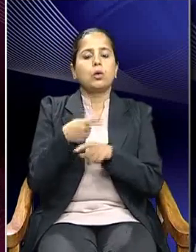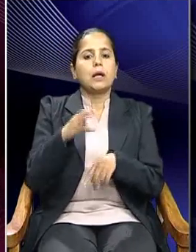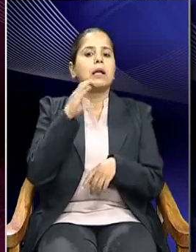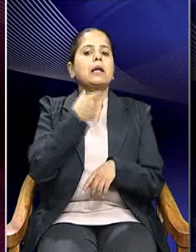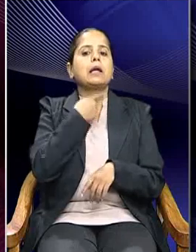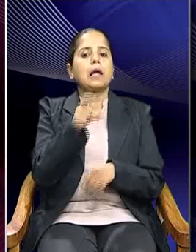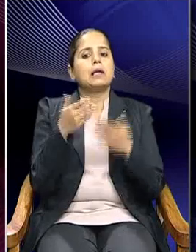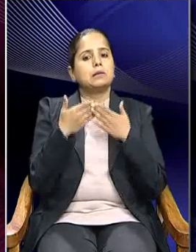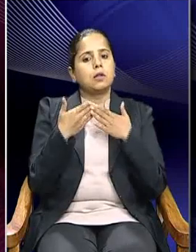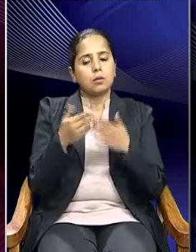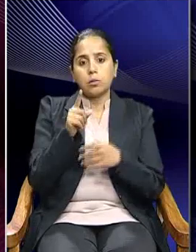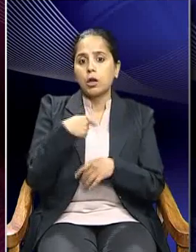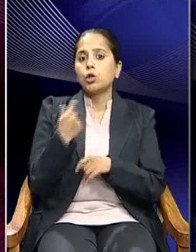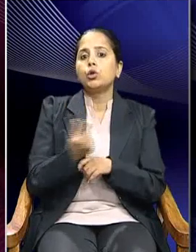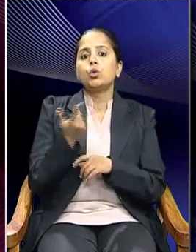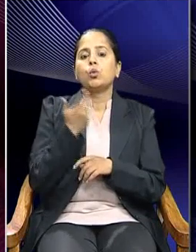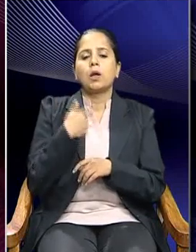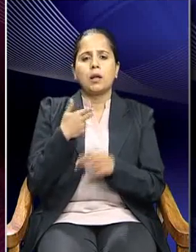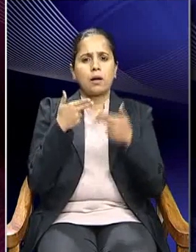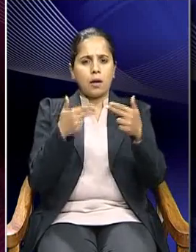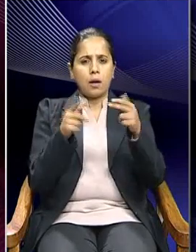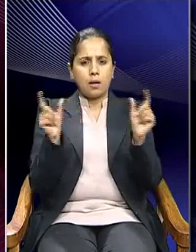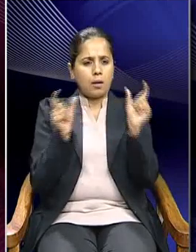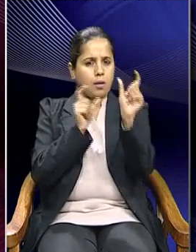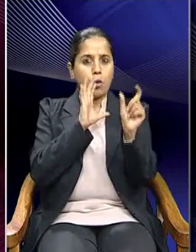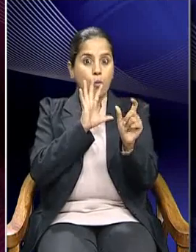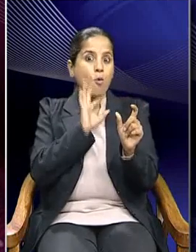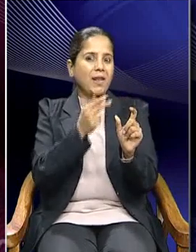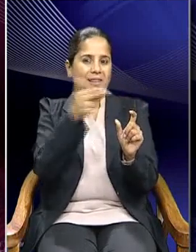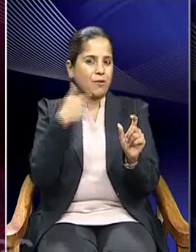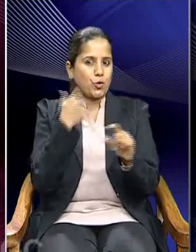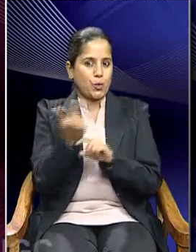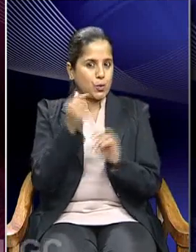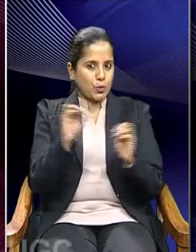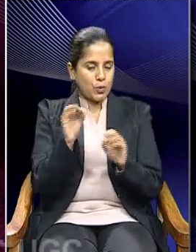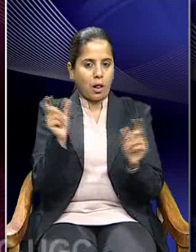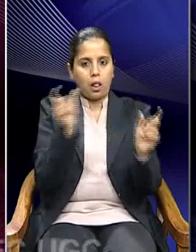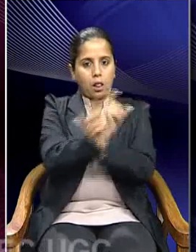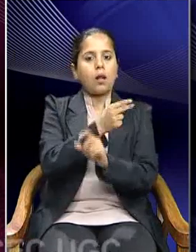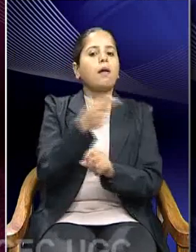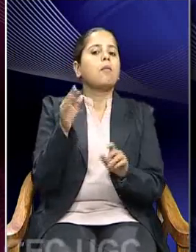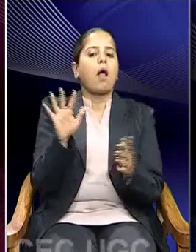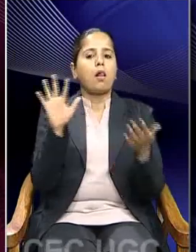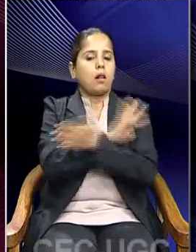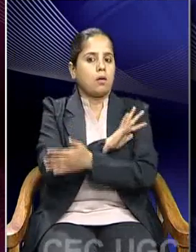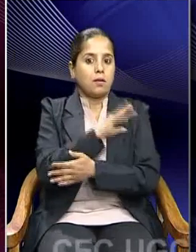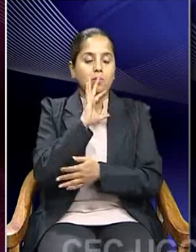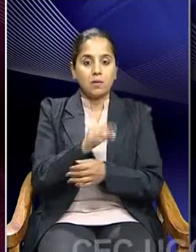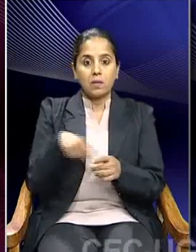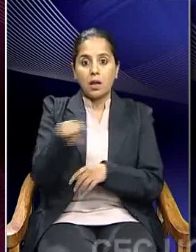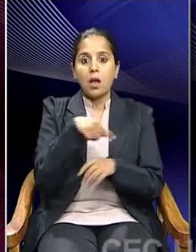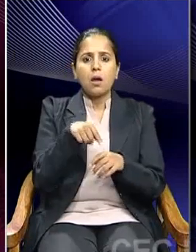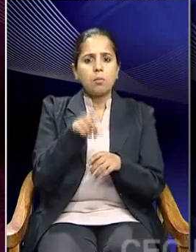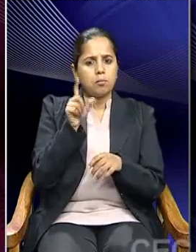studies, but we use a pseudonym. We do not use the original name of the respondent. Anonymity must